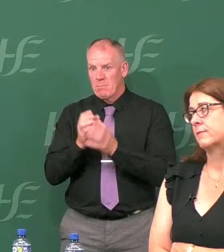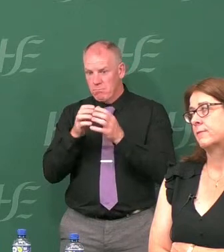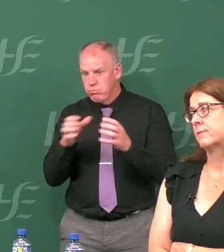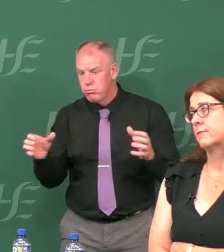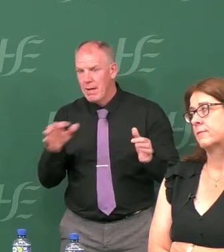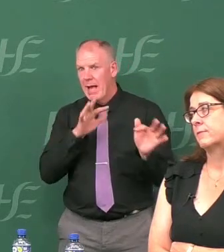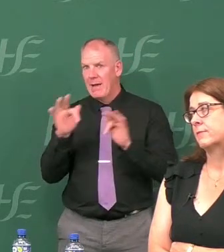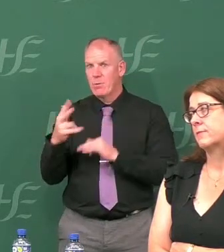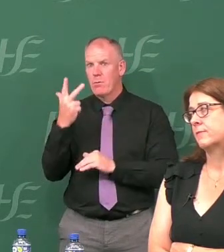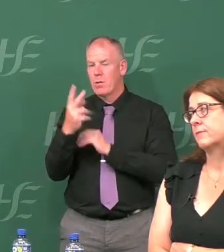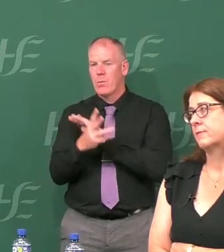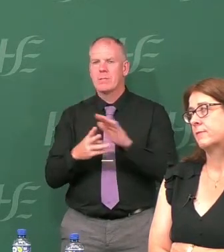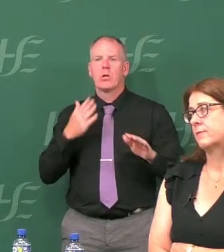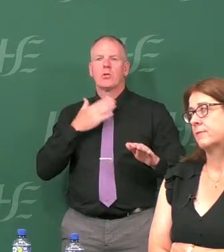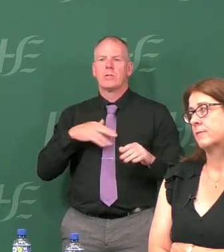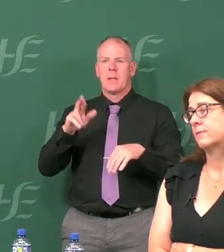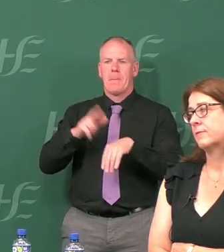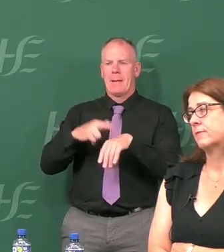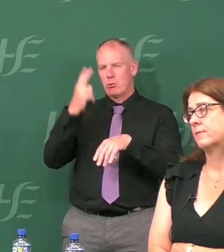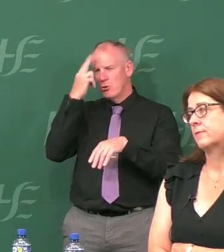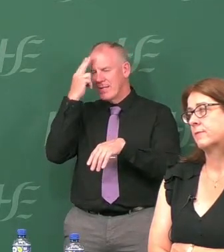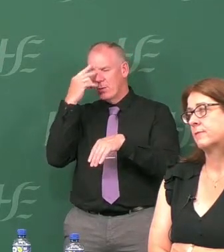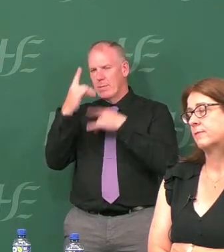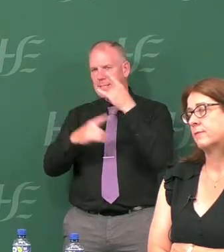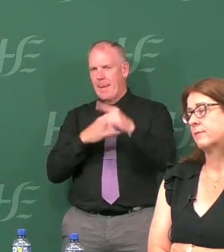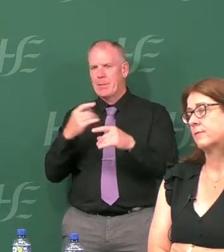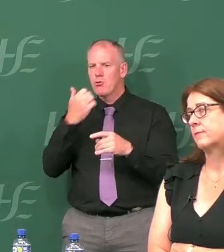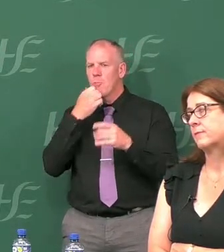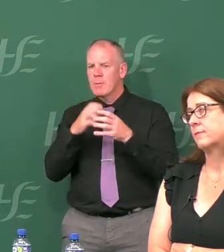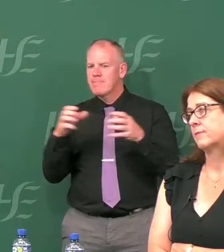better understanding of the patterns and trends.